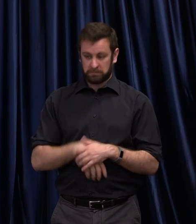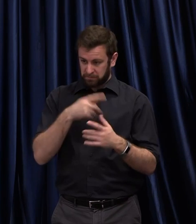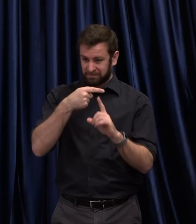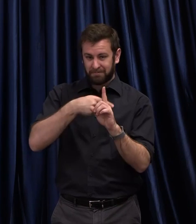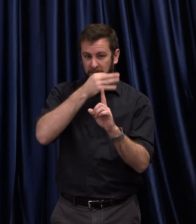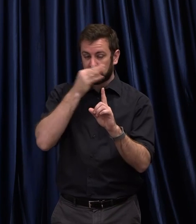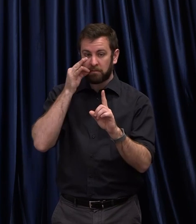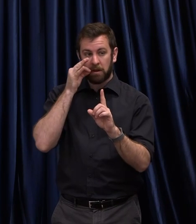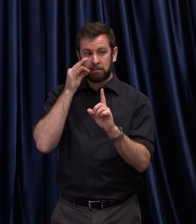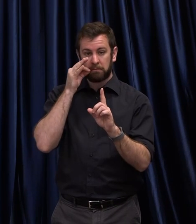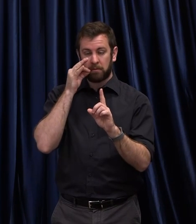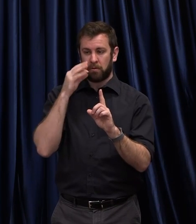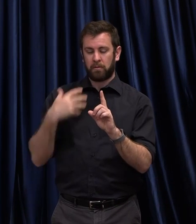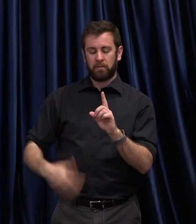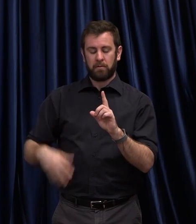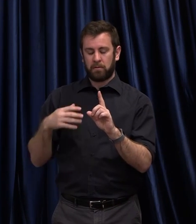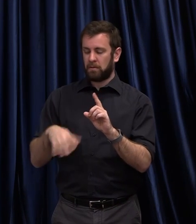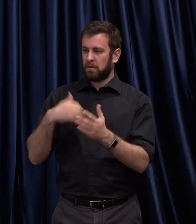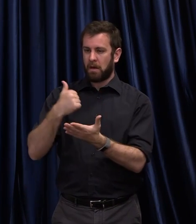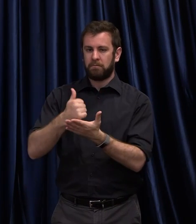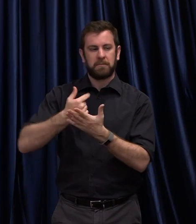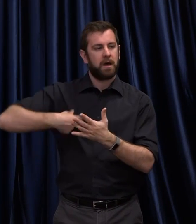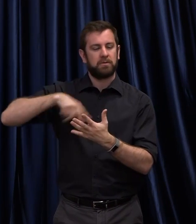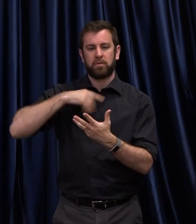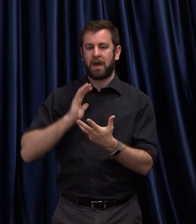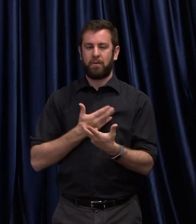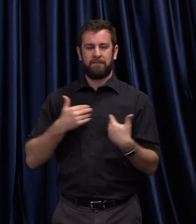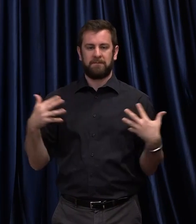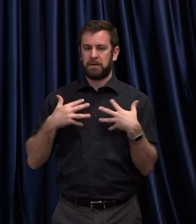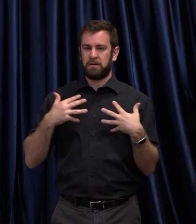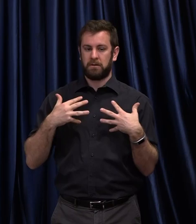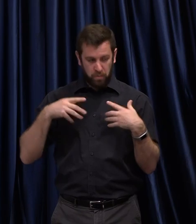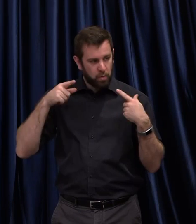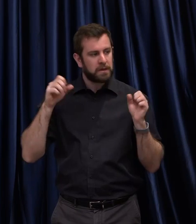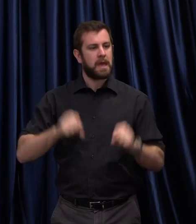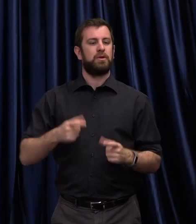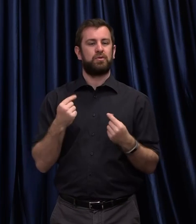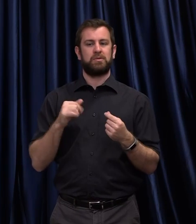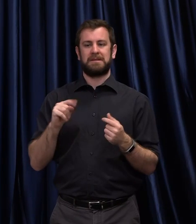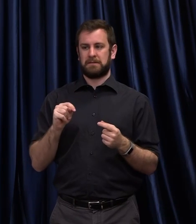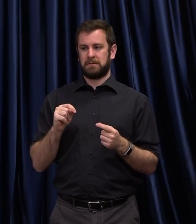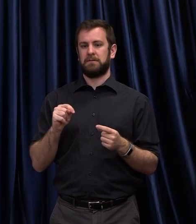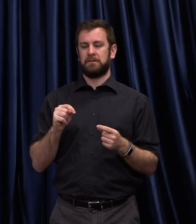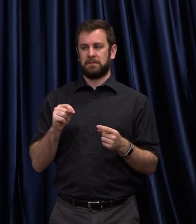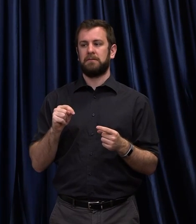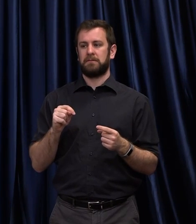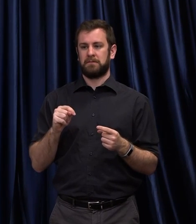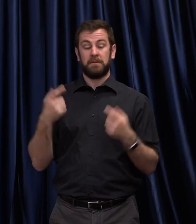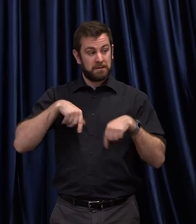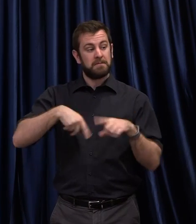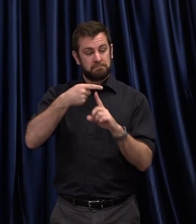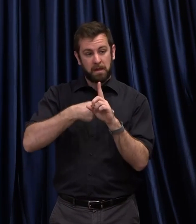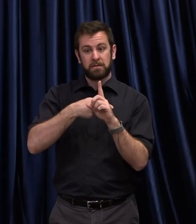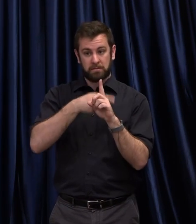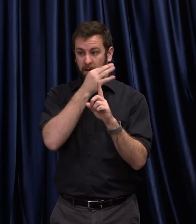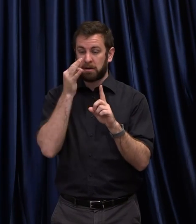Ramadan helped us with our fear. We can do it. And the same way we can do it in Ramadan, we can